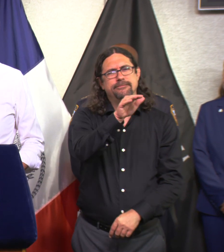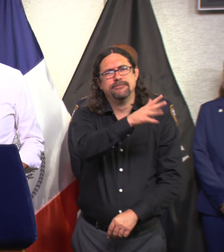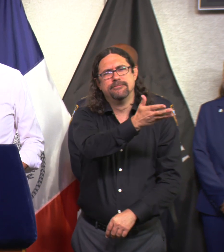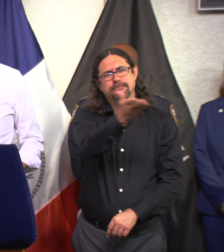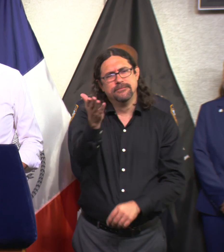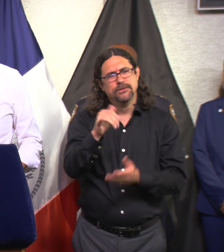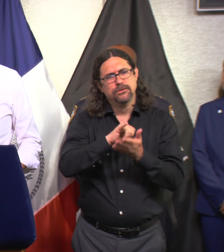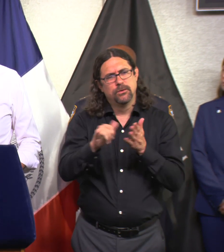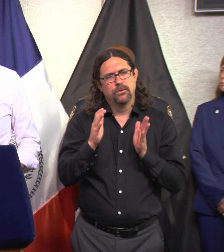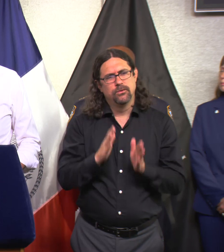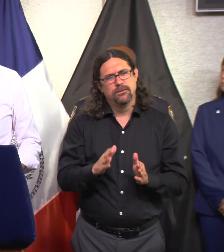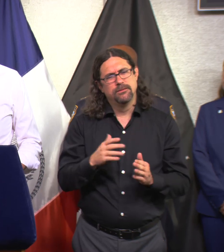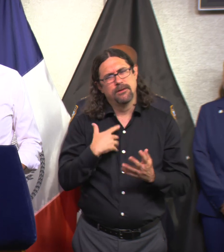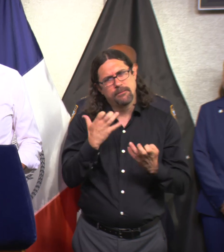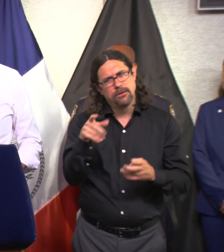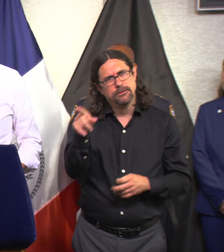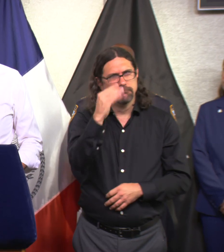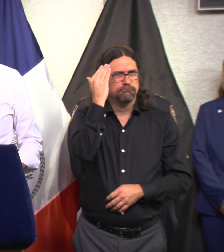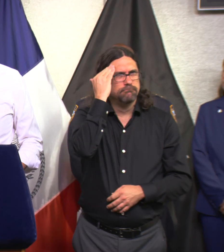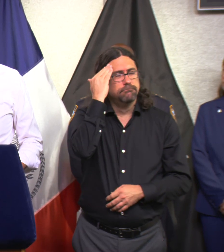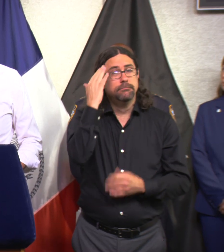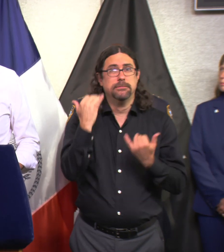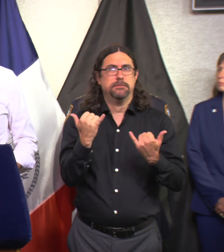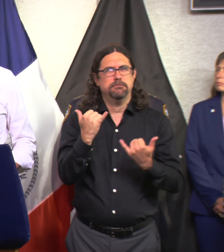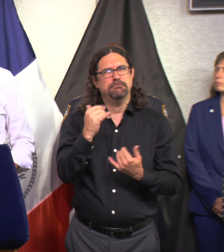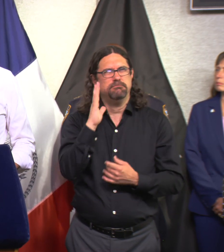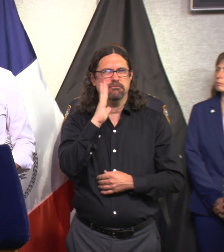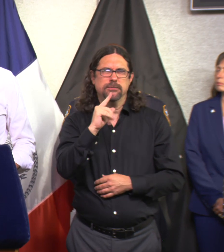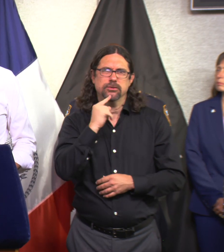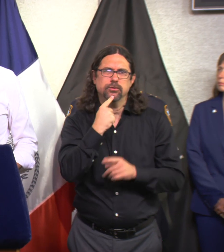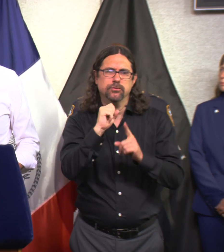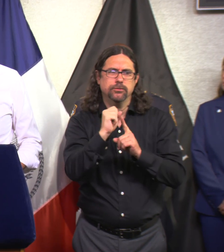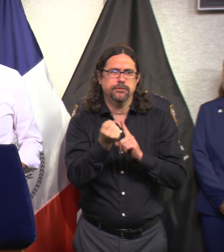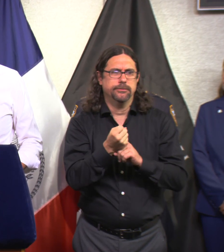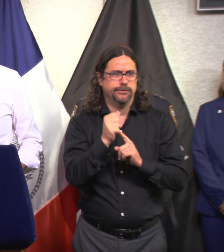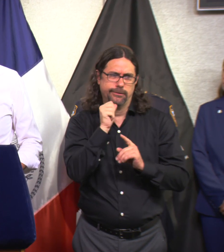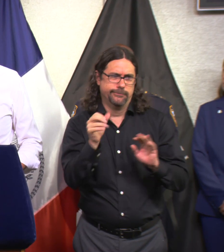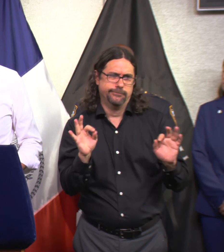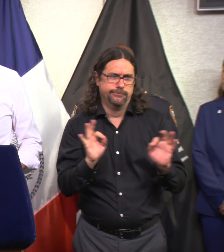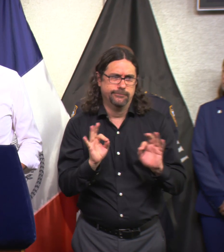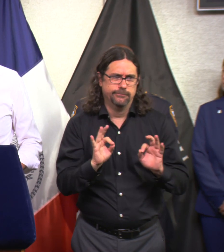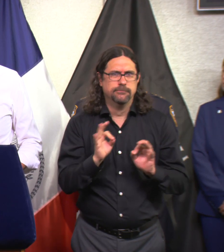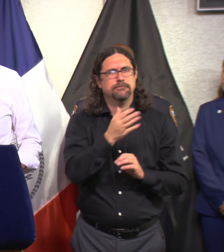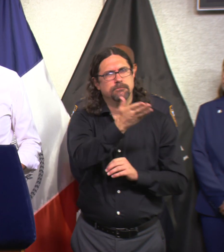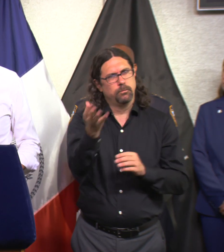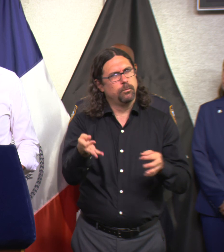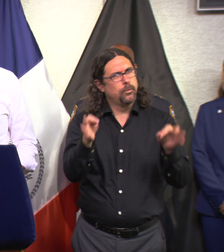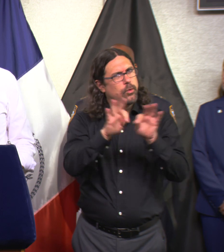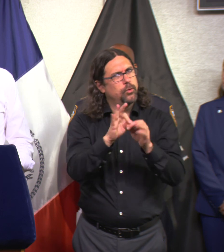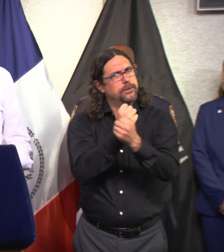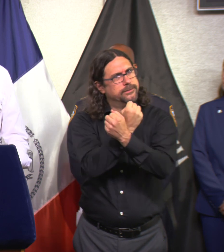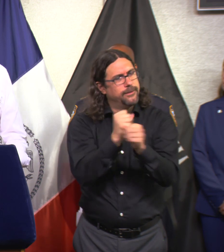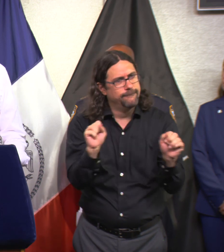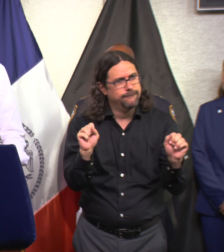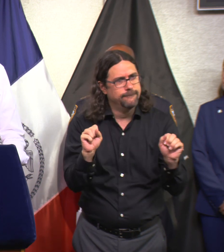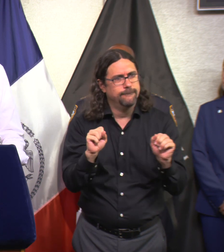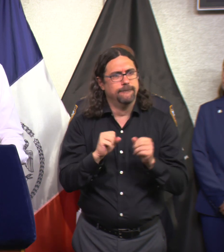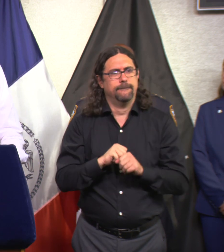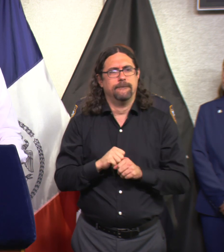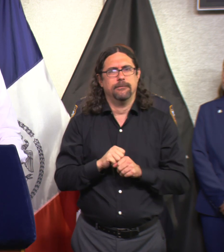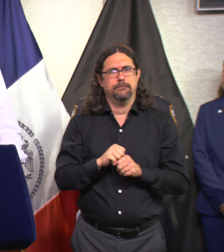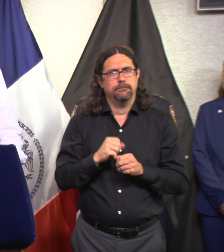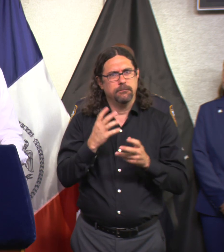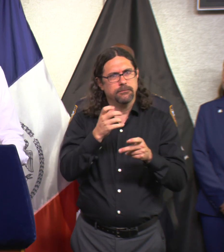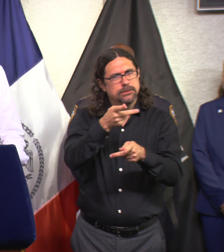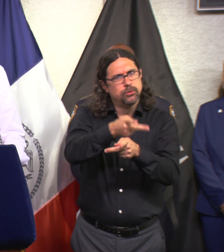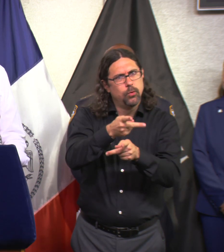and everyone must take precautions. We're going to talk about the things that the city government is doing, but I